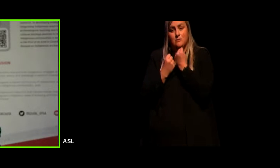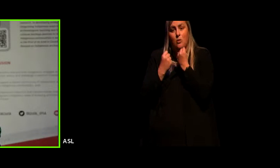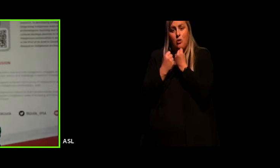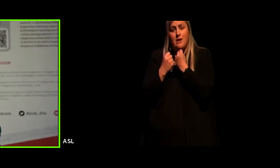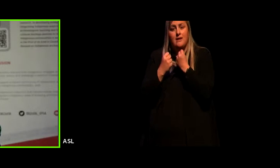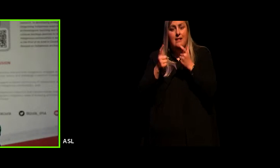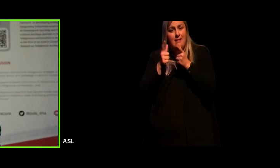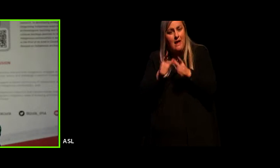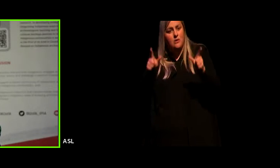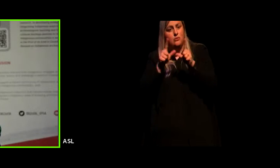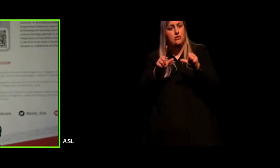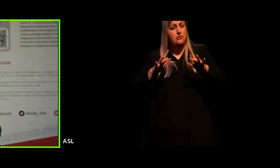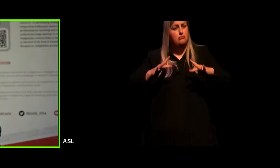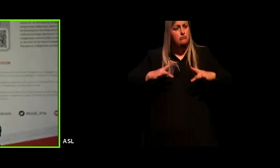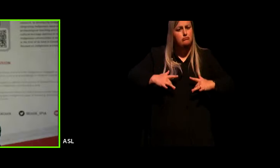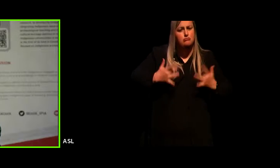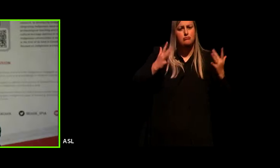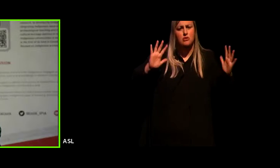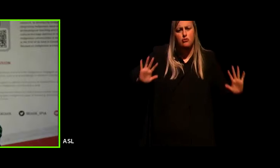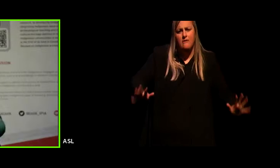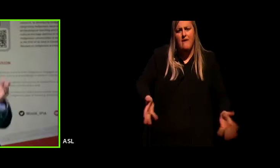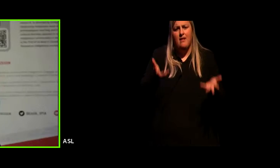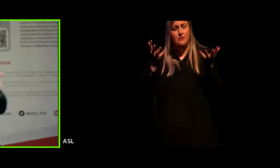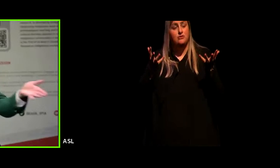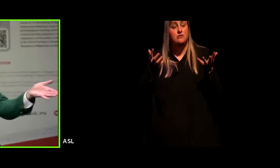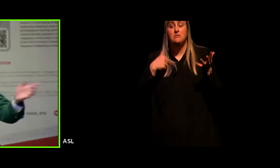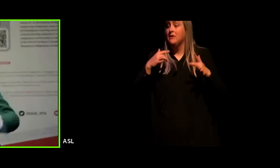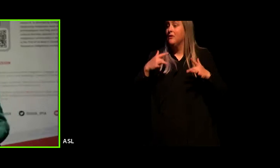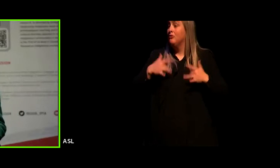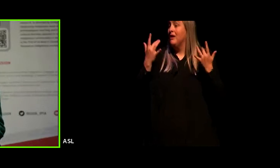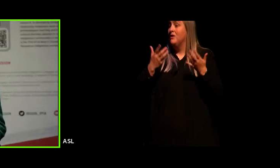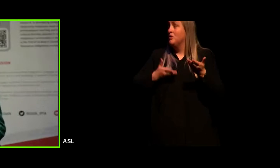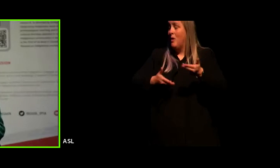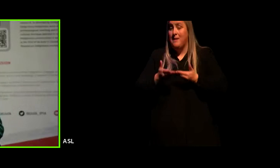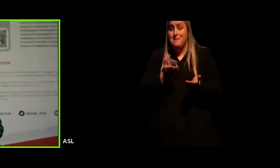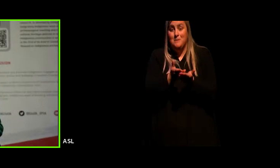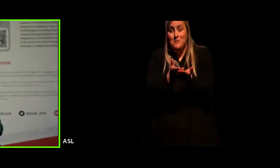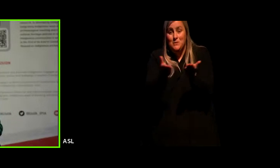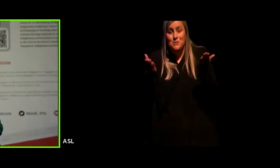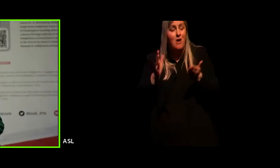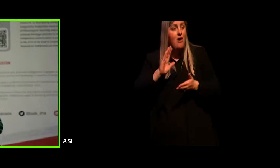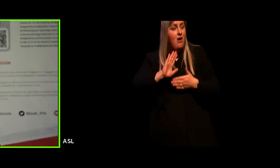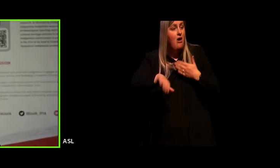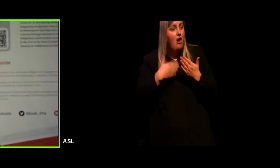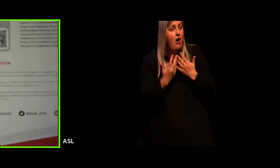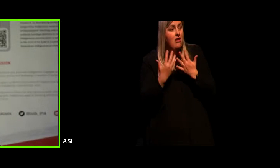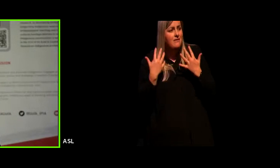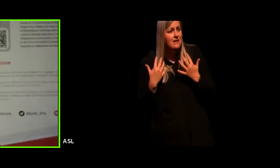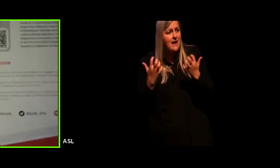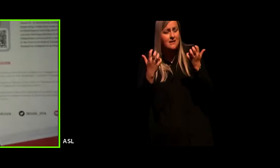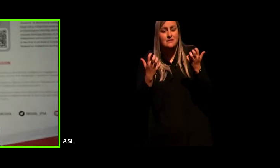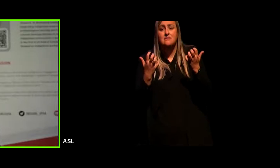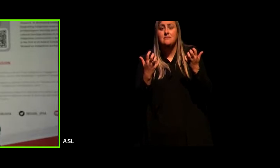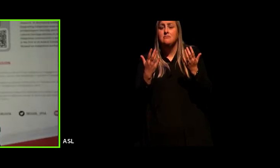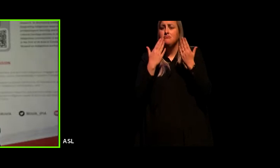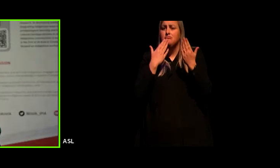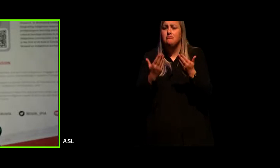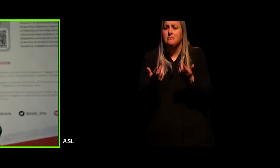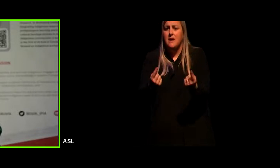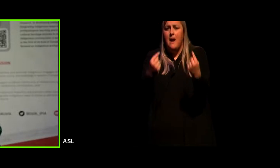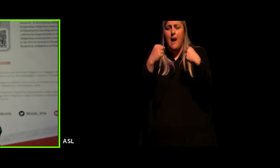revitalization. I'm thrilled to welcome you and all of our guests to our presentation of